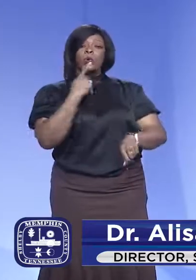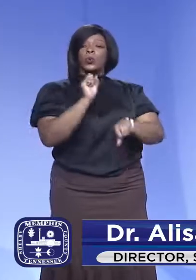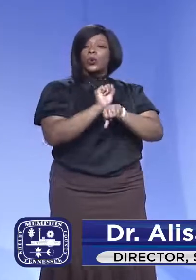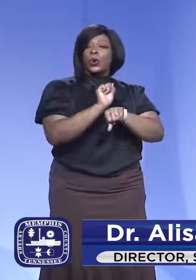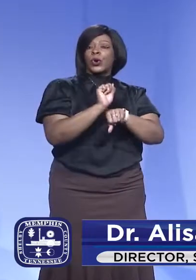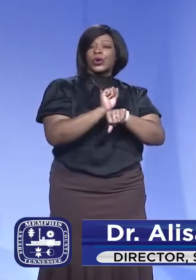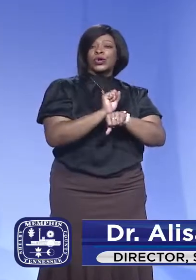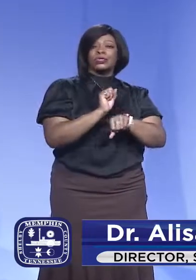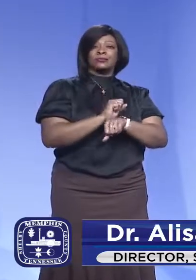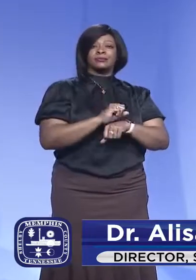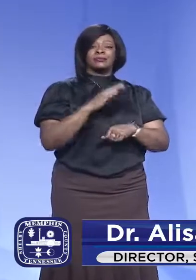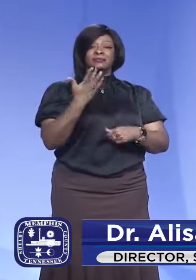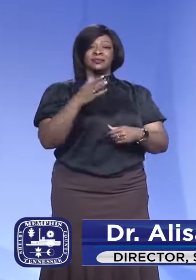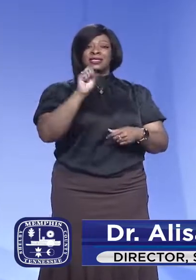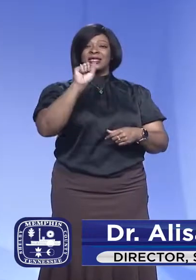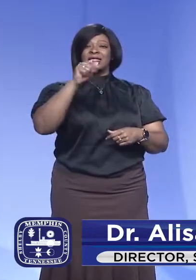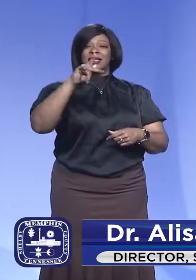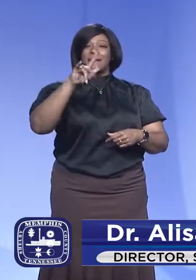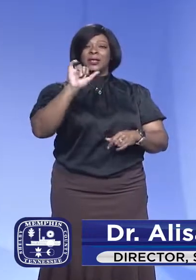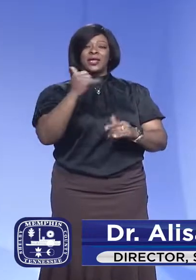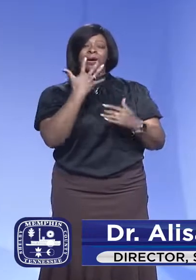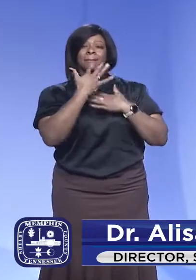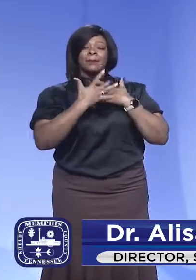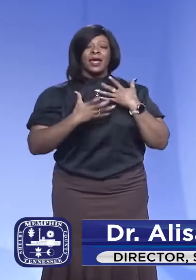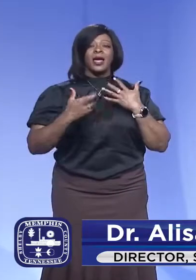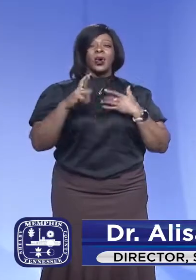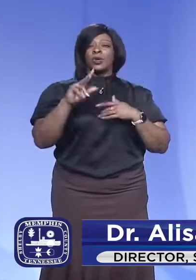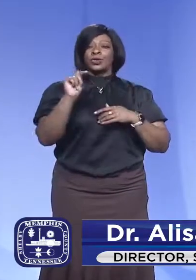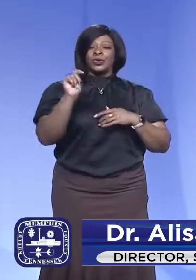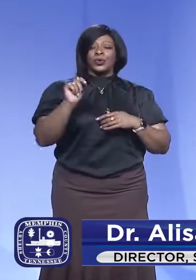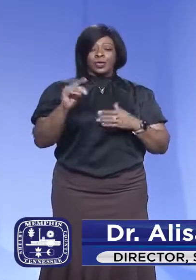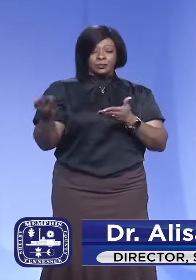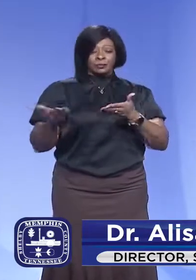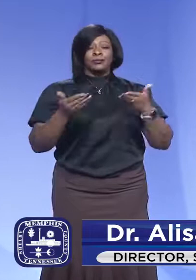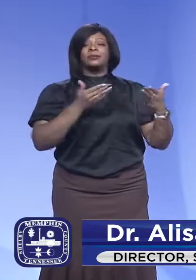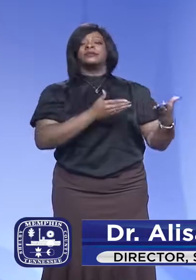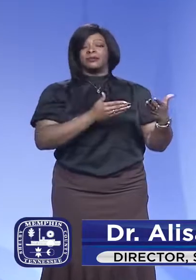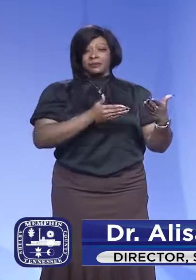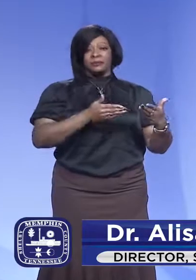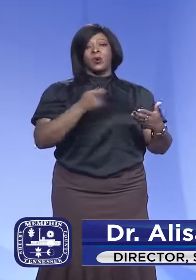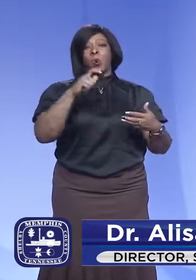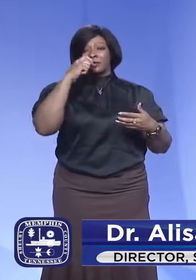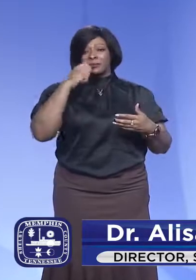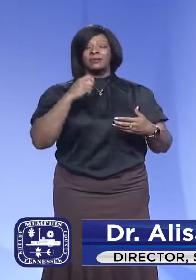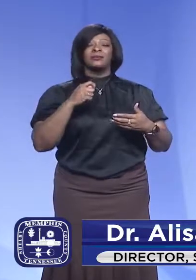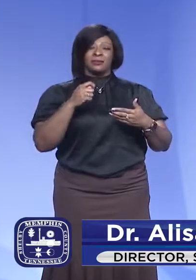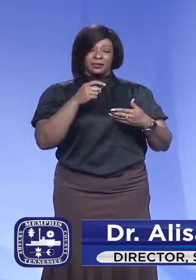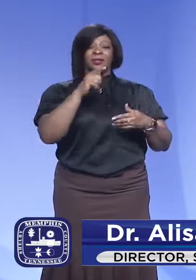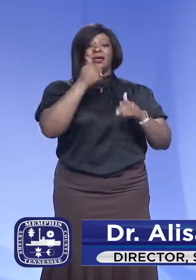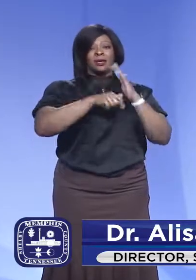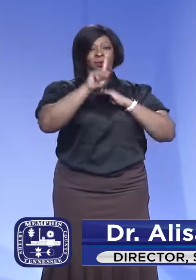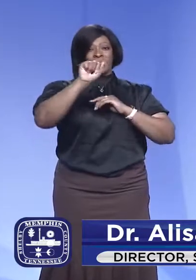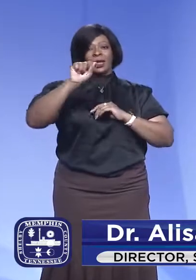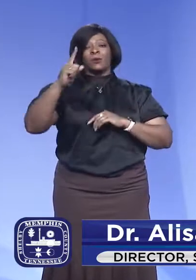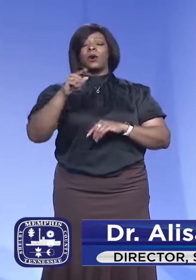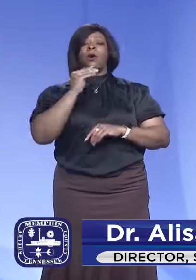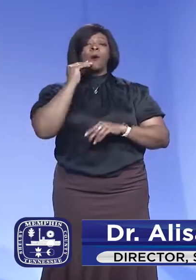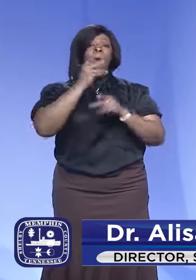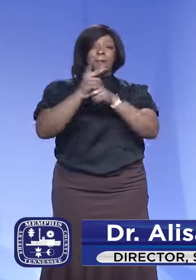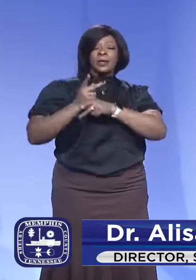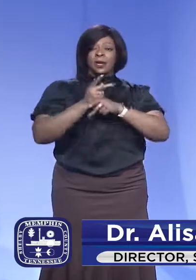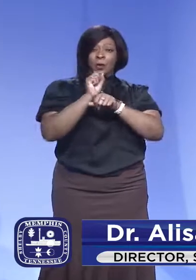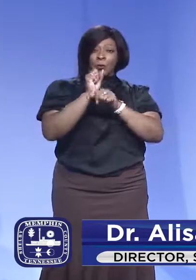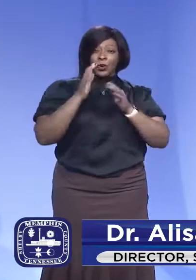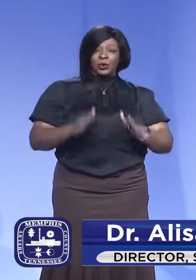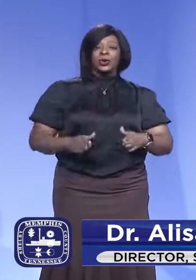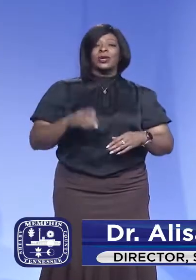who take specimens for COVID. Anyone who works in home care. Anyone who does